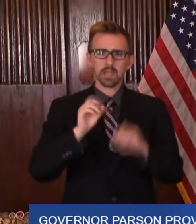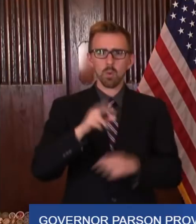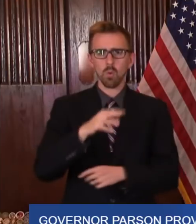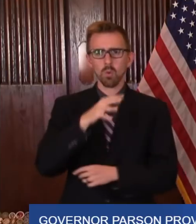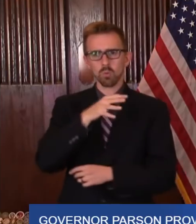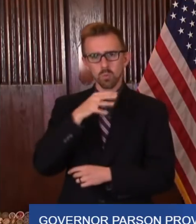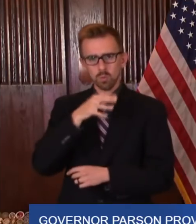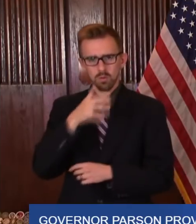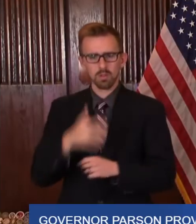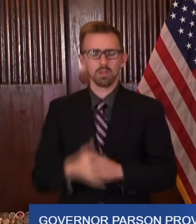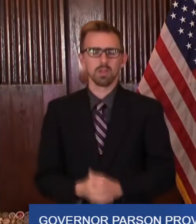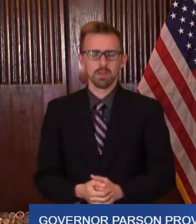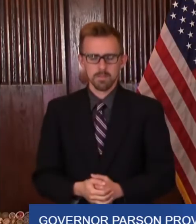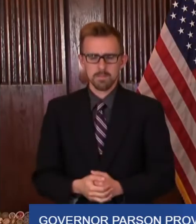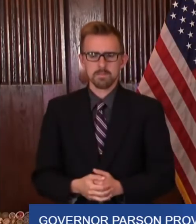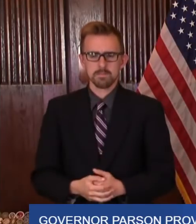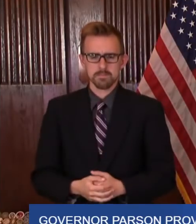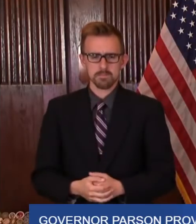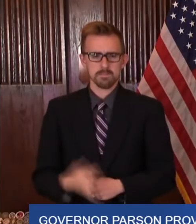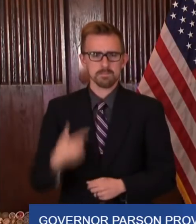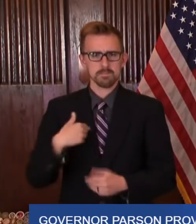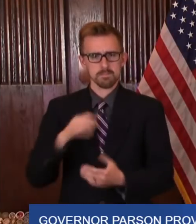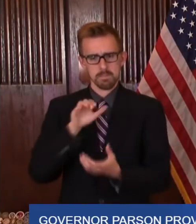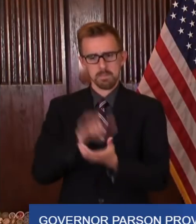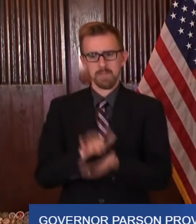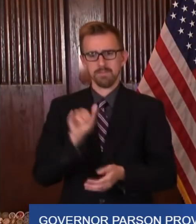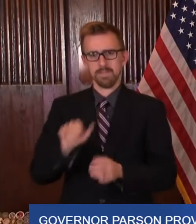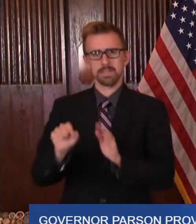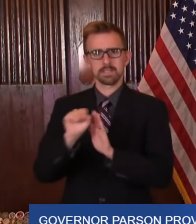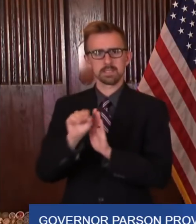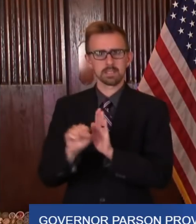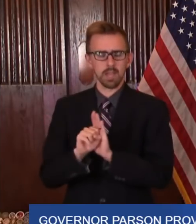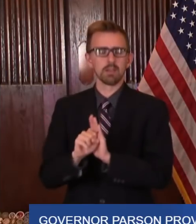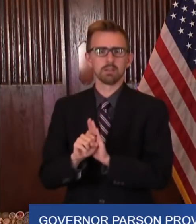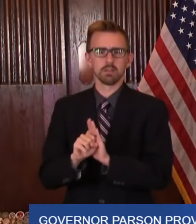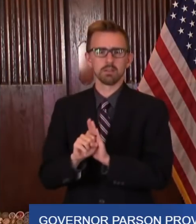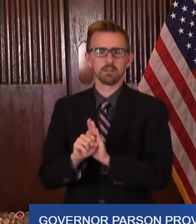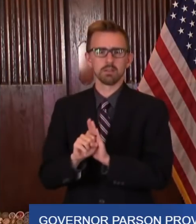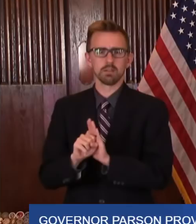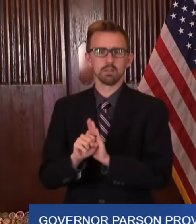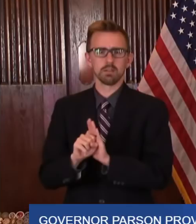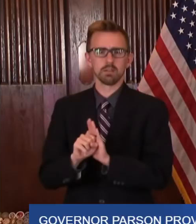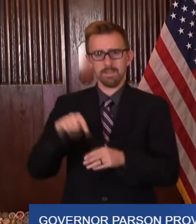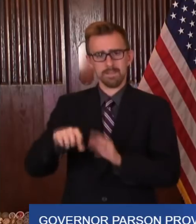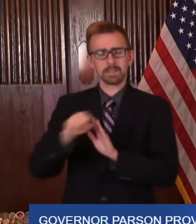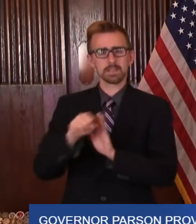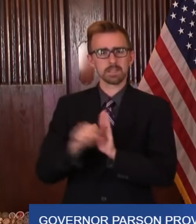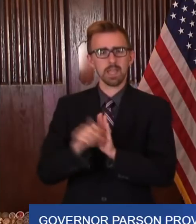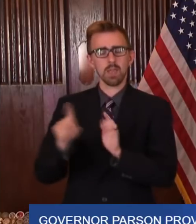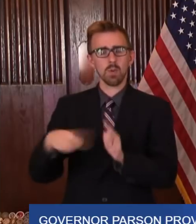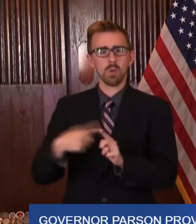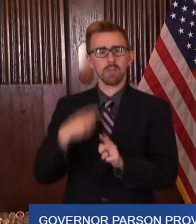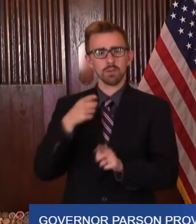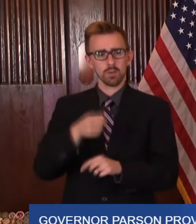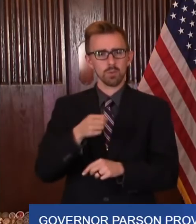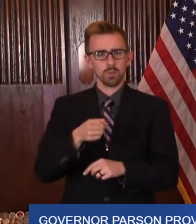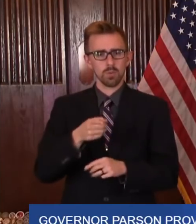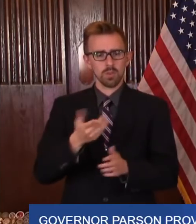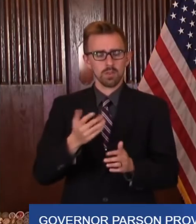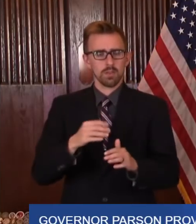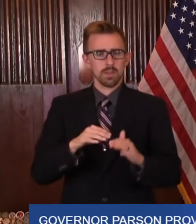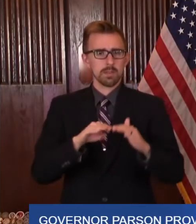rural Missouri. You know, I believe in this state. I believe that everybody lives in this state. But when you start to